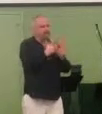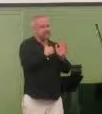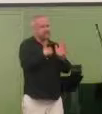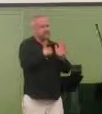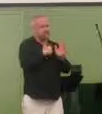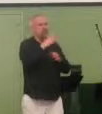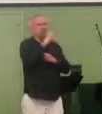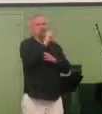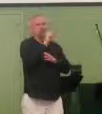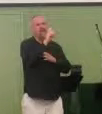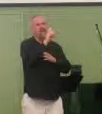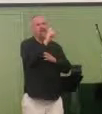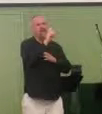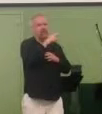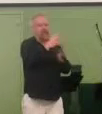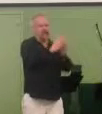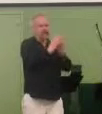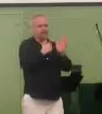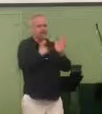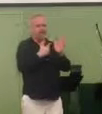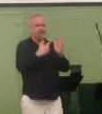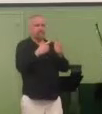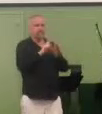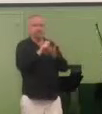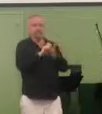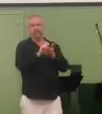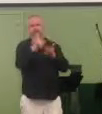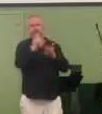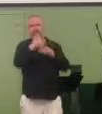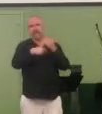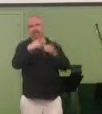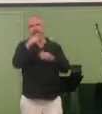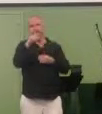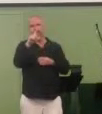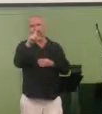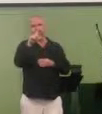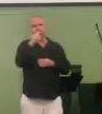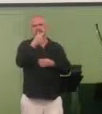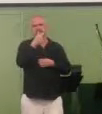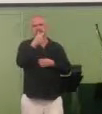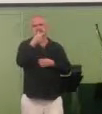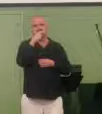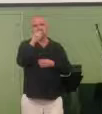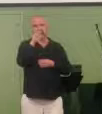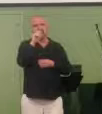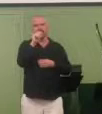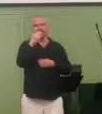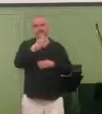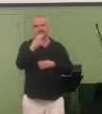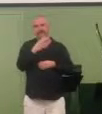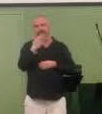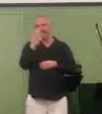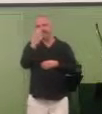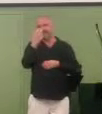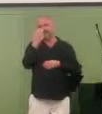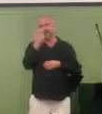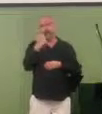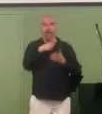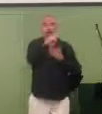on LGBT history, and I chose Lou. And so I'm going to read that. I'm better at reading than I am at